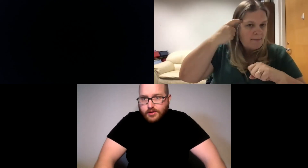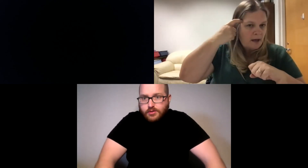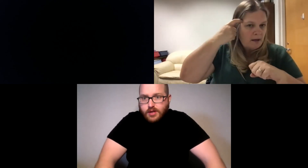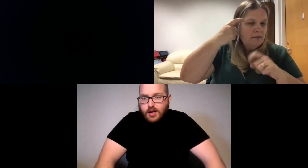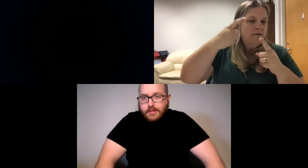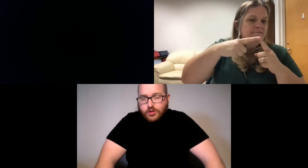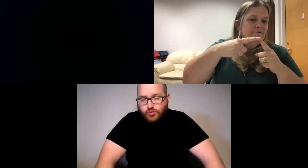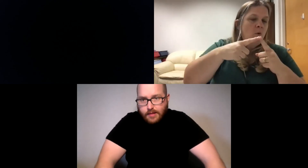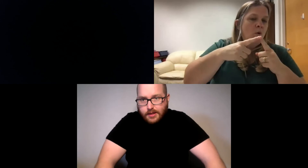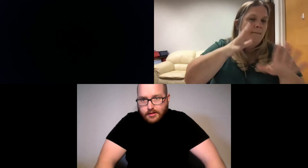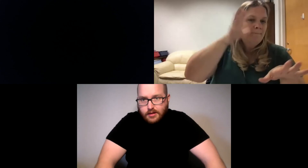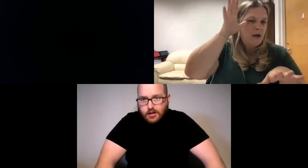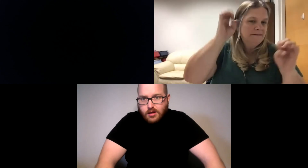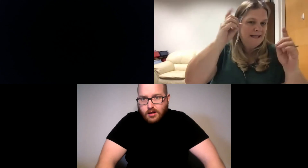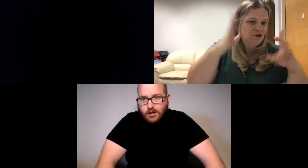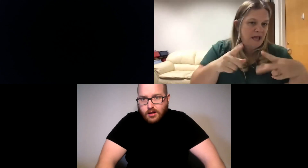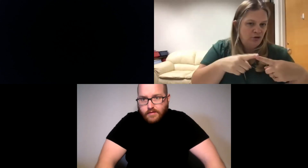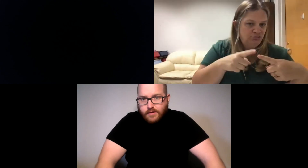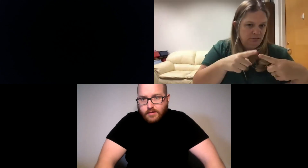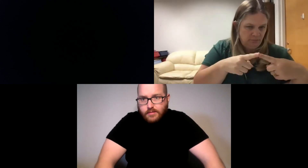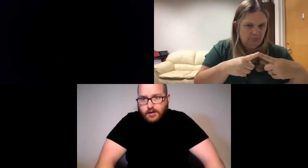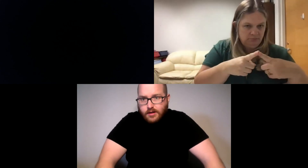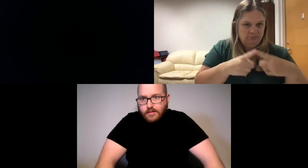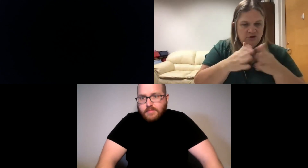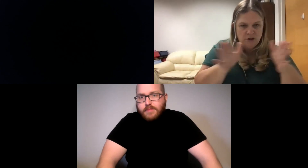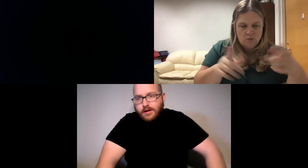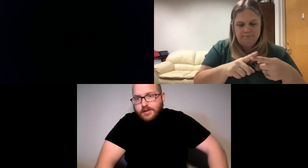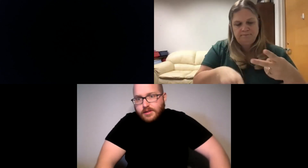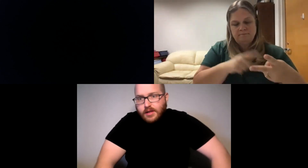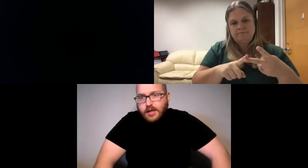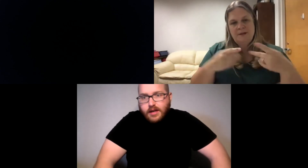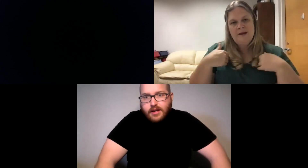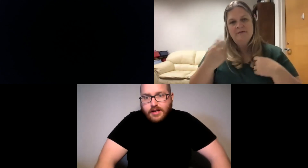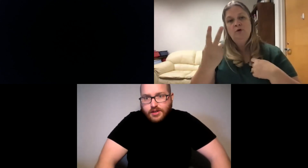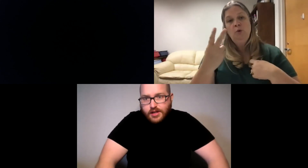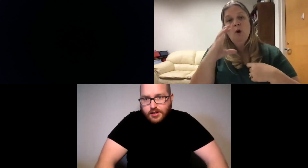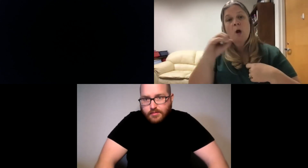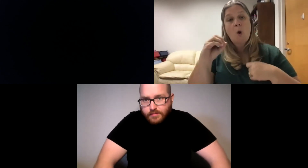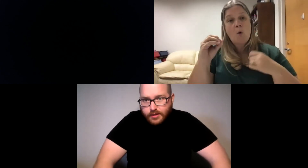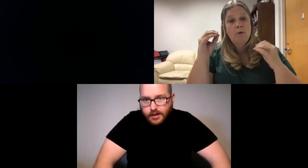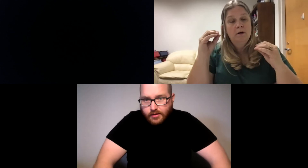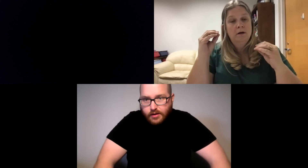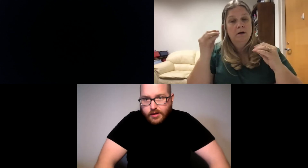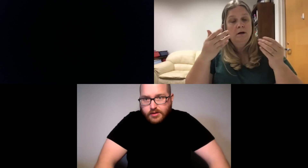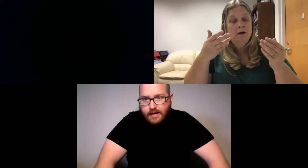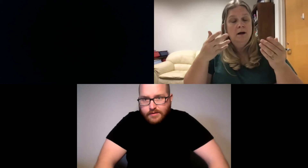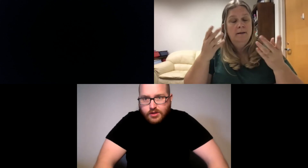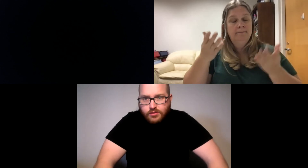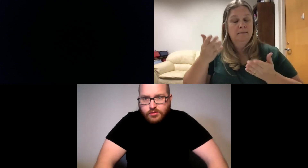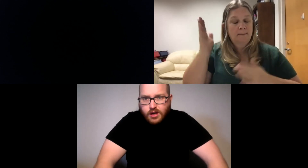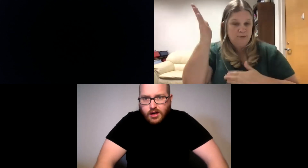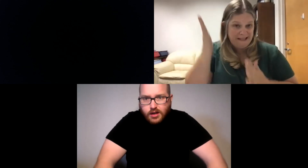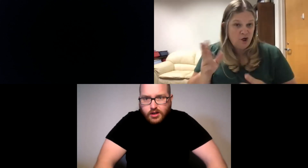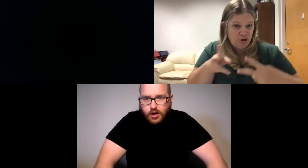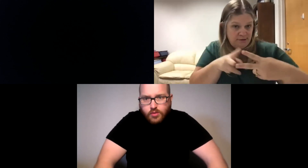presenter, and she'll talk about trauma from parents and education in particular. And we also have